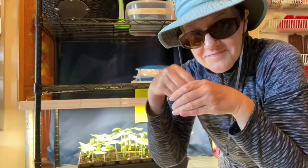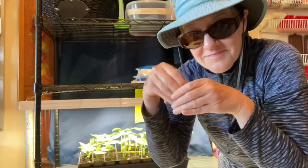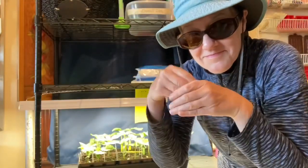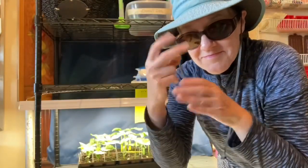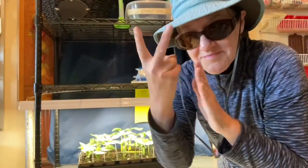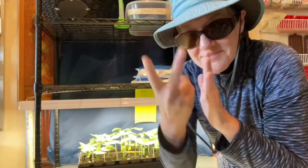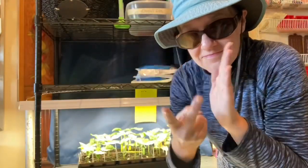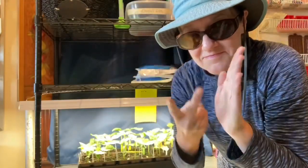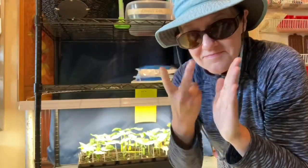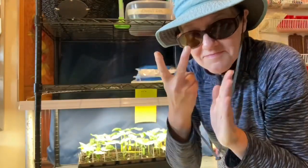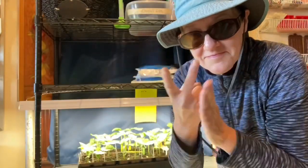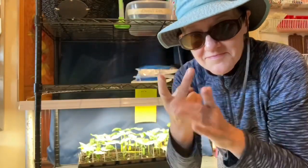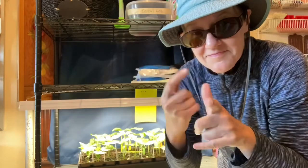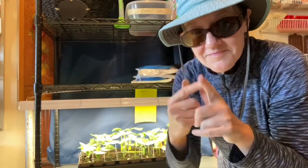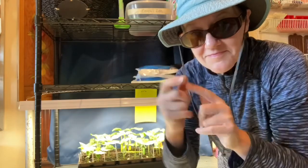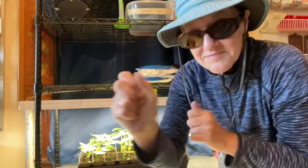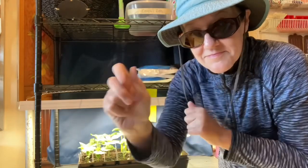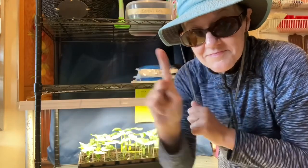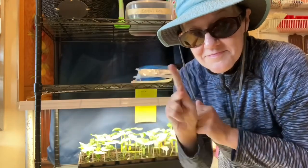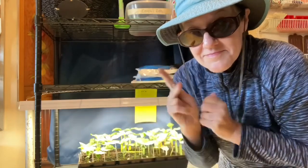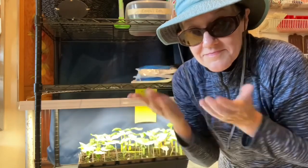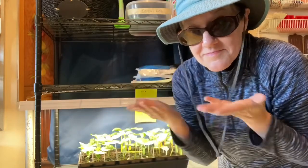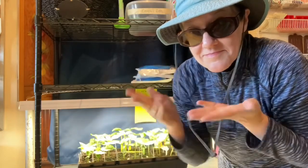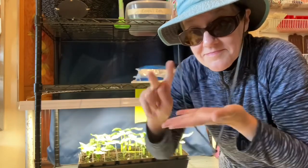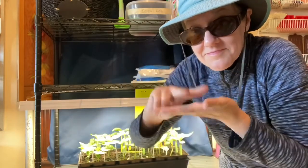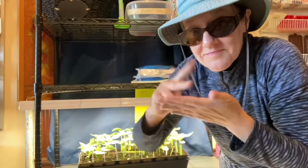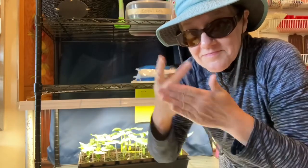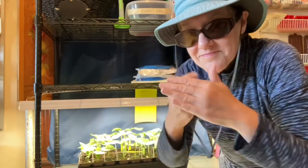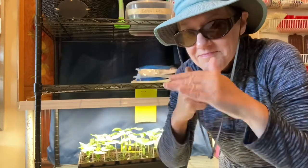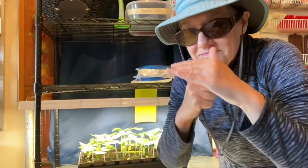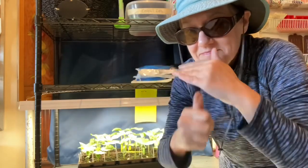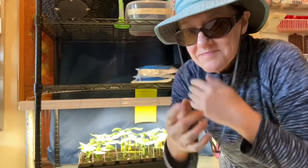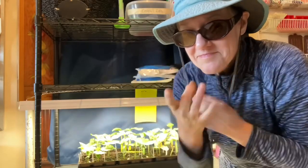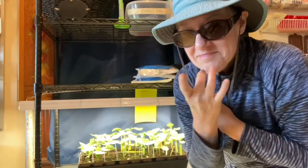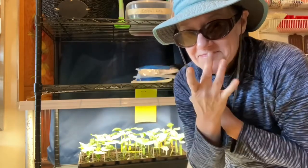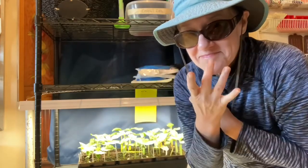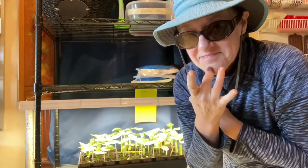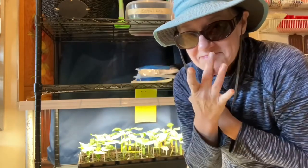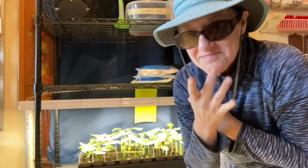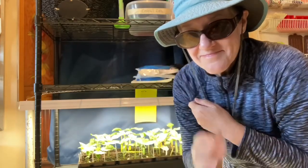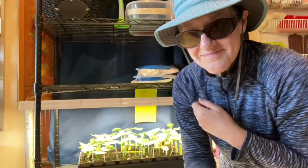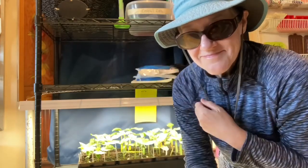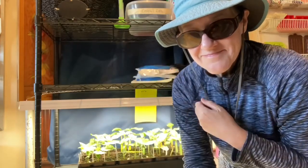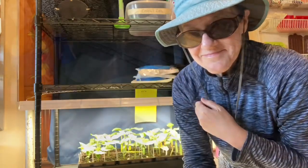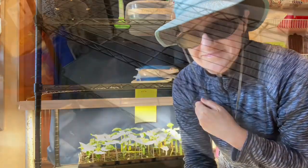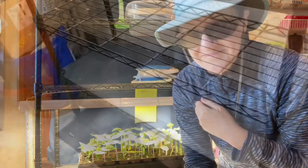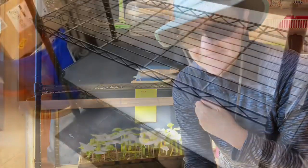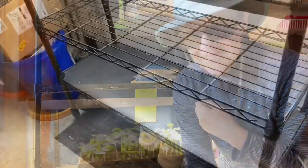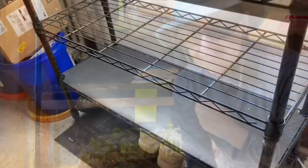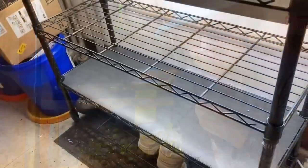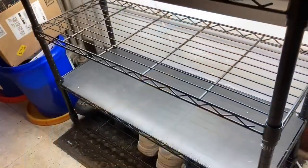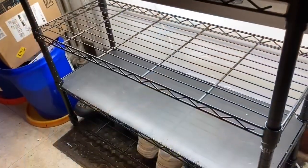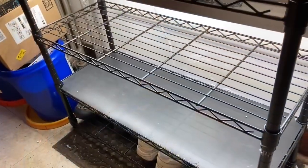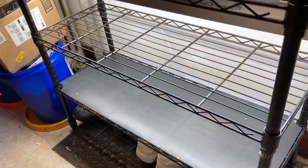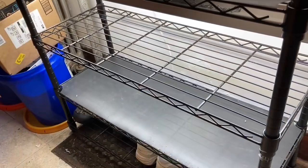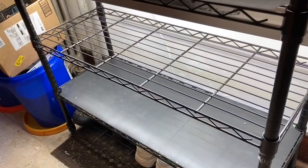Now they're only going to stay outside today for 2 hours. They're going to come back into the kitchen here under these lights.